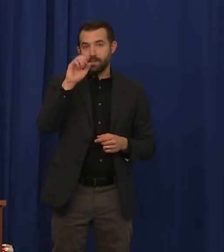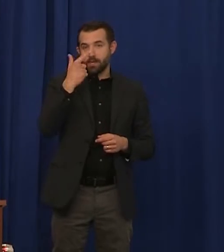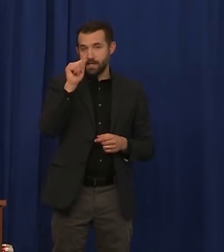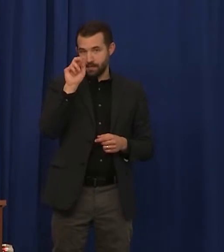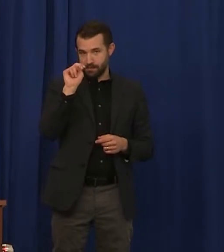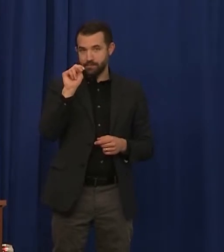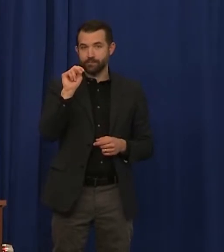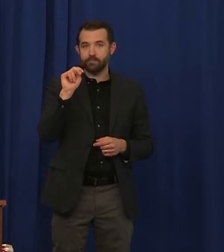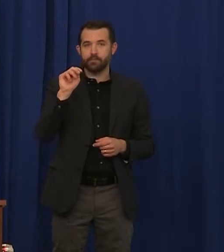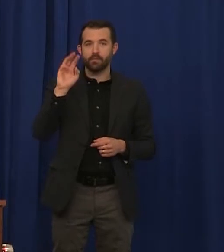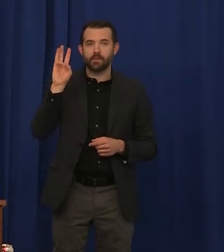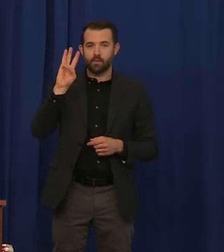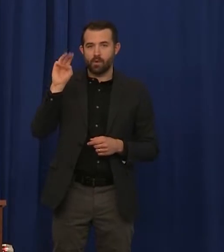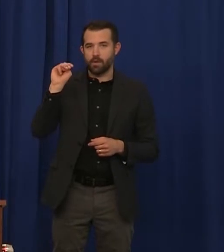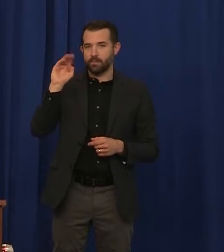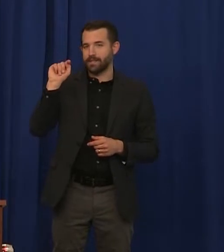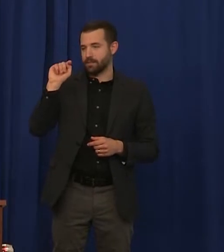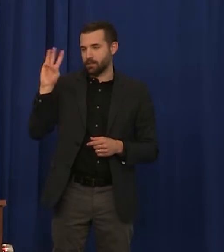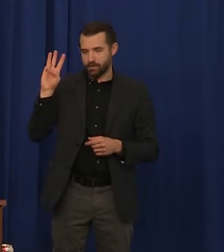Megan.